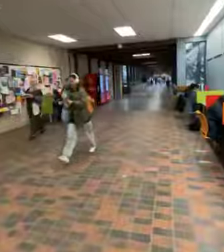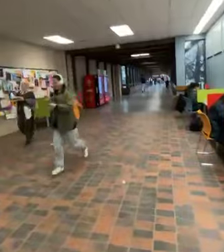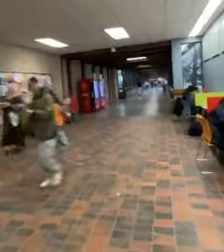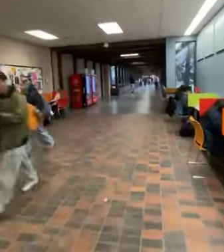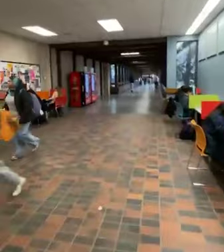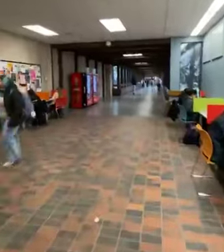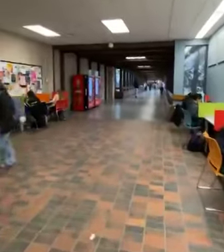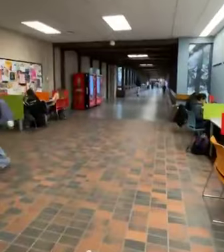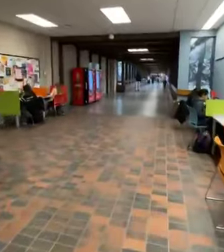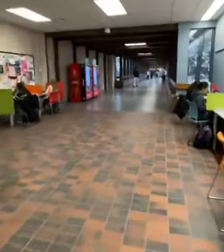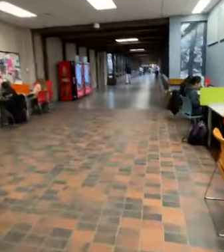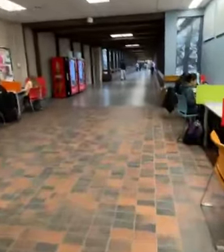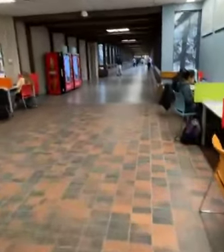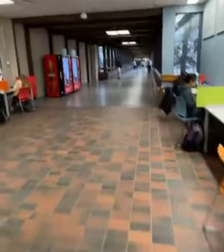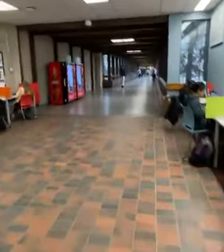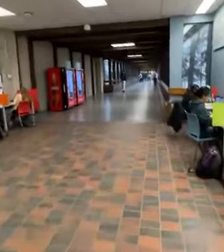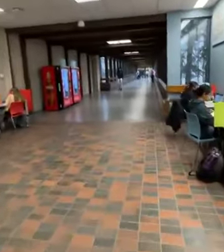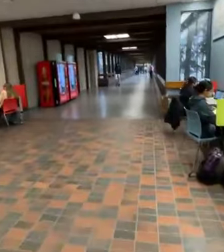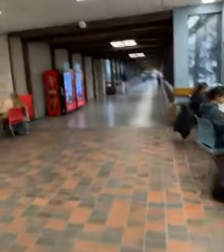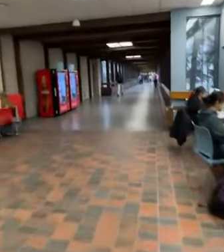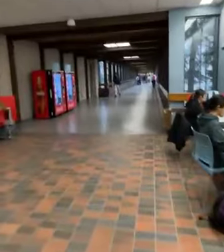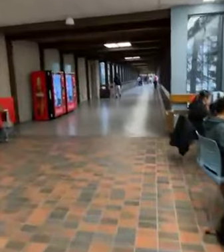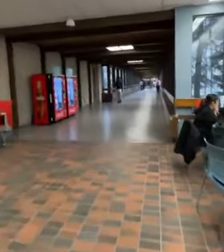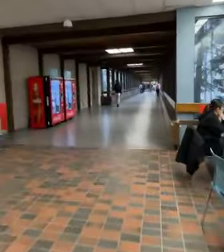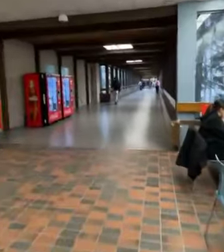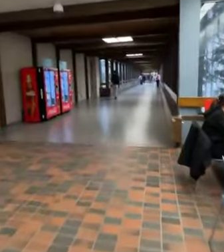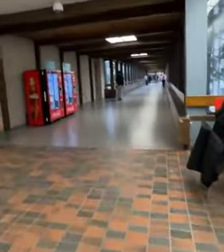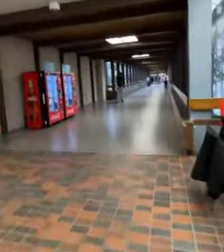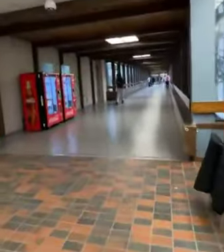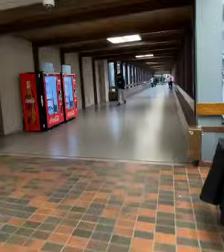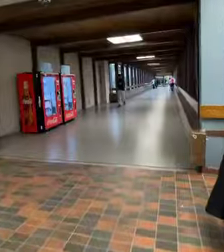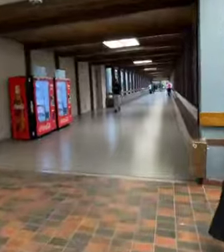I'm gonna blame it on who's real because she made me do the real thing.